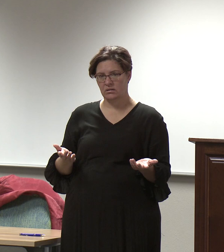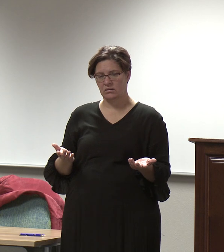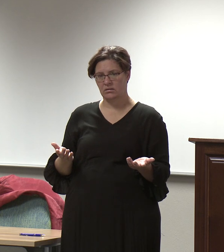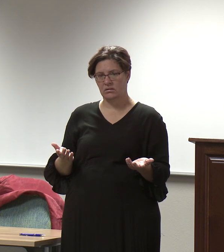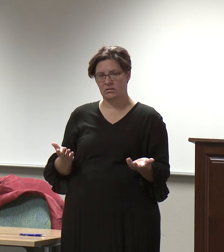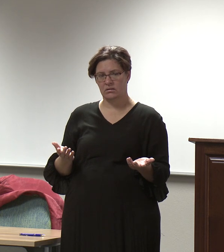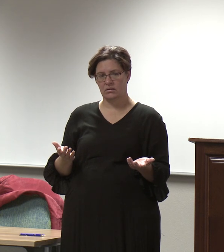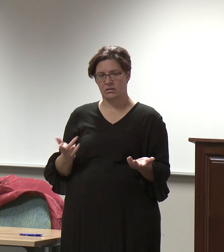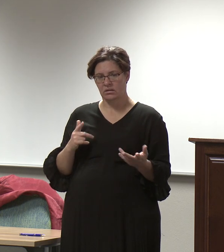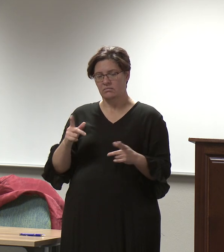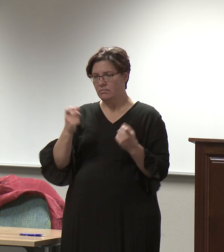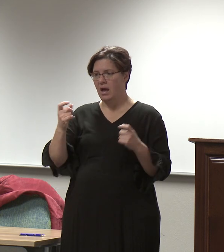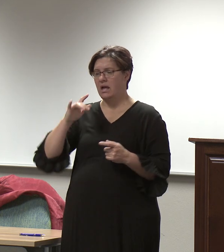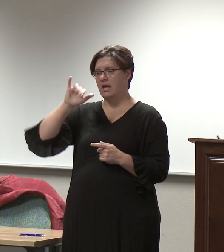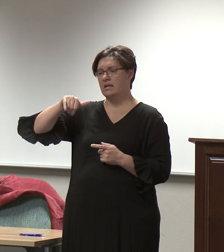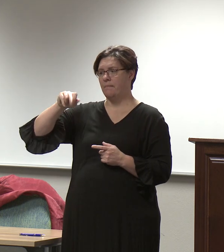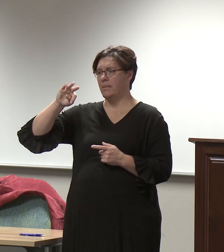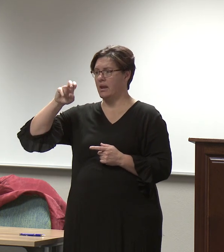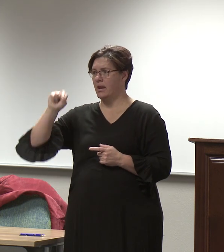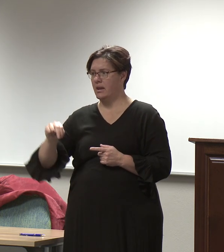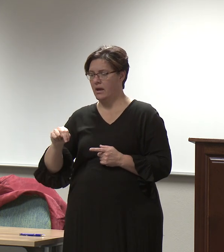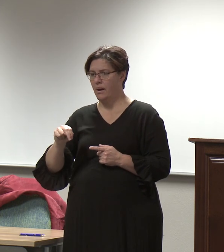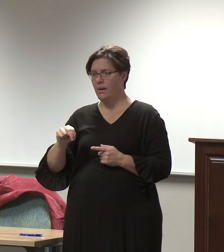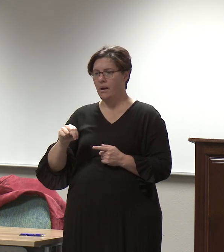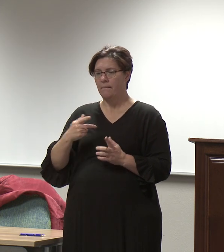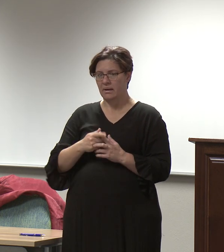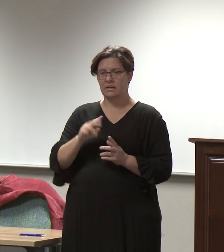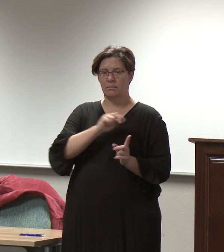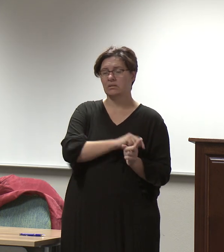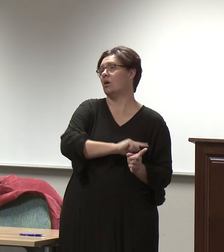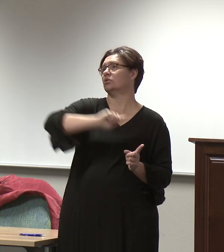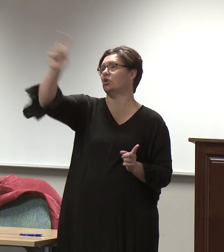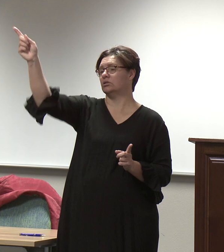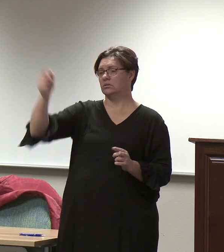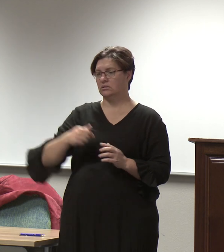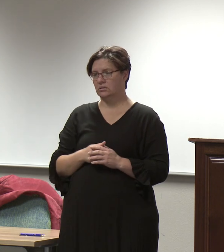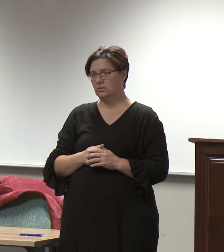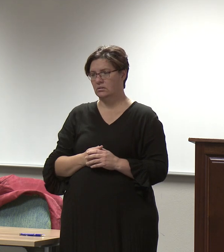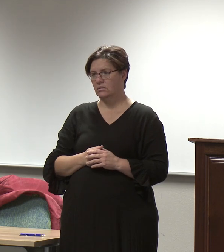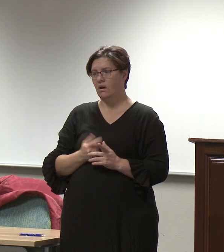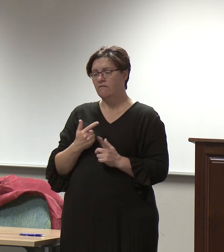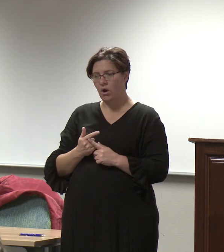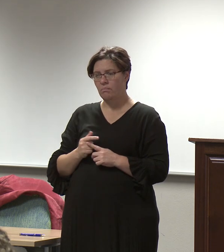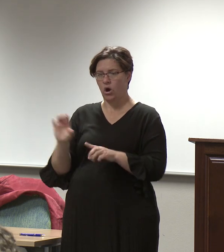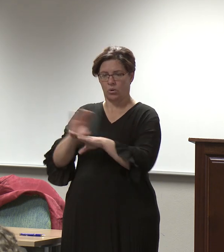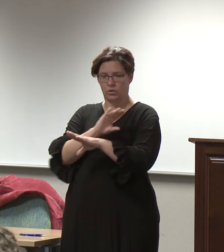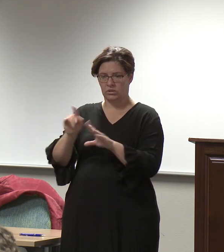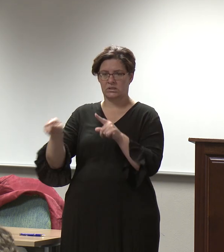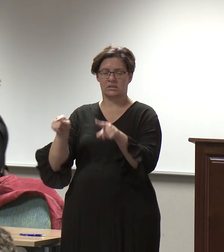The military drones are killing in Yemen, but they are being shot from Nebraska, from the screens of the